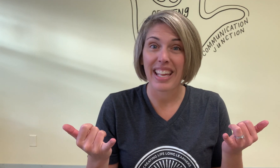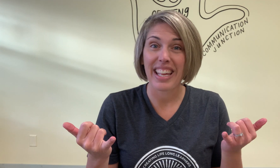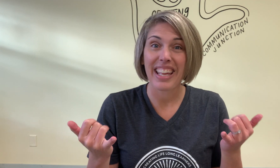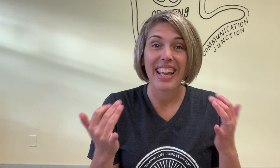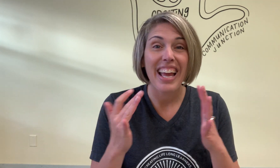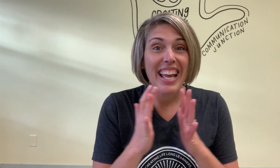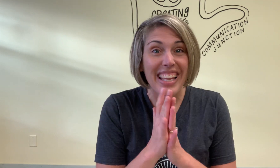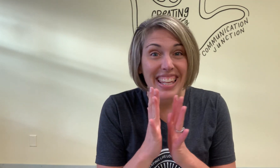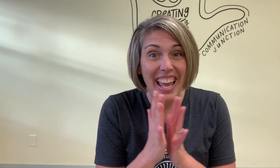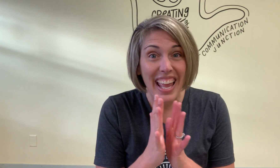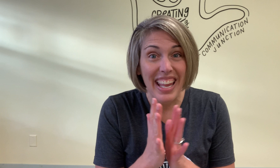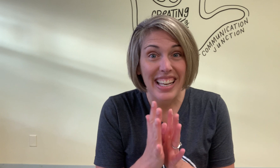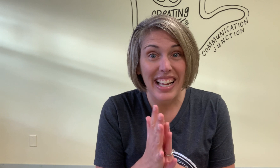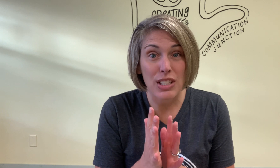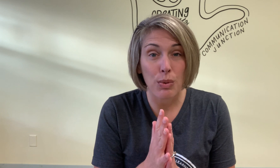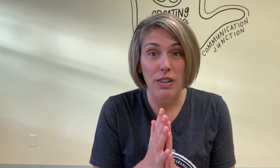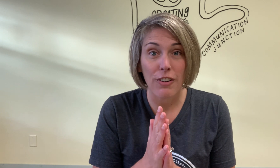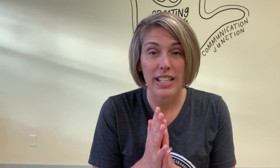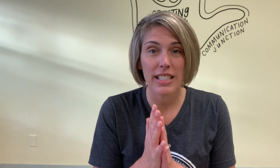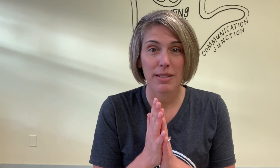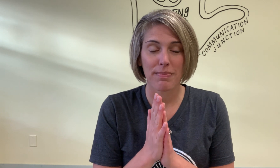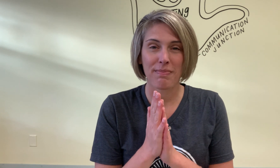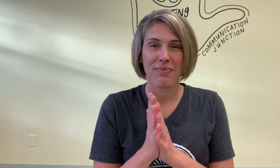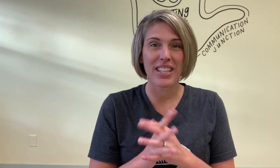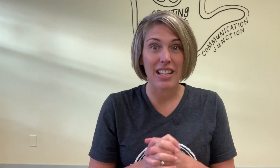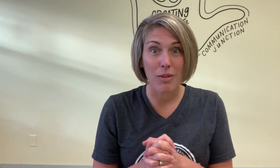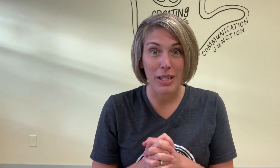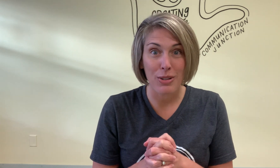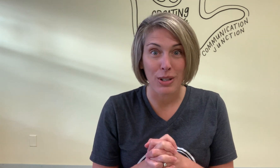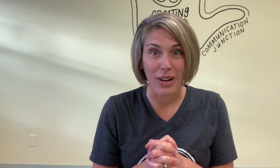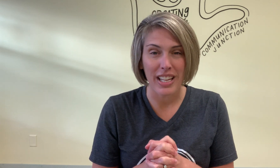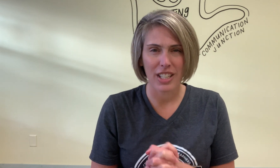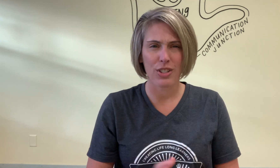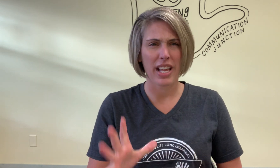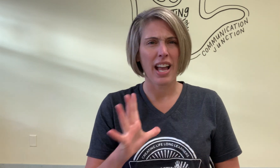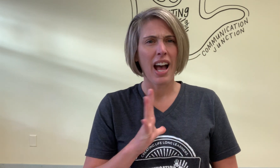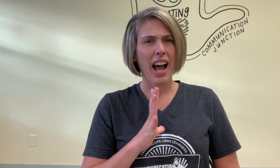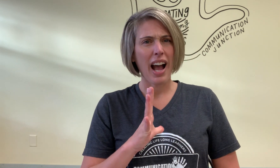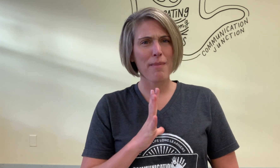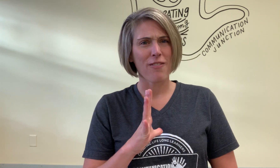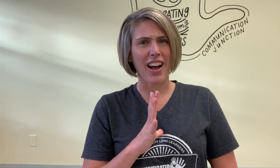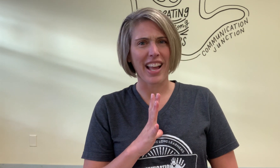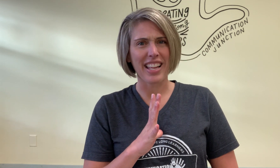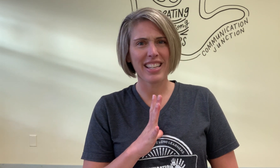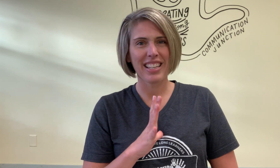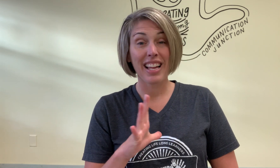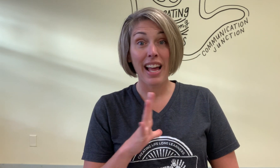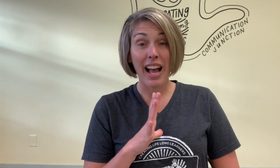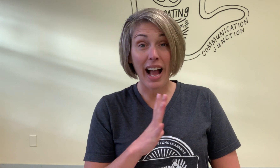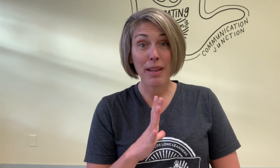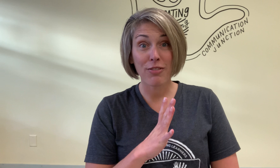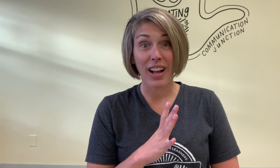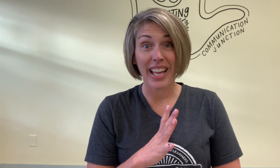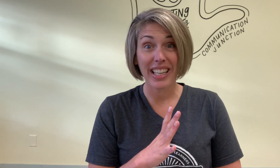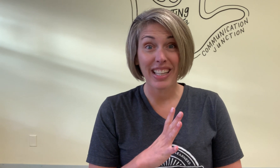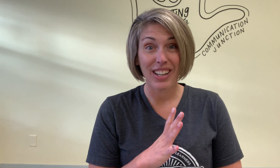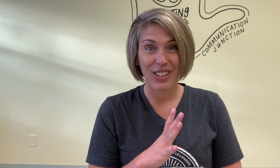today? Yay, nice work, friends. Is everybody doing great? Can you say, I'm fine, I'm fine. Are you